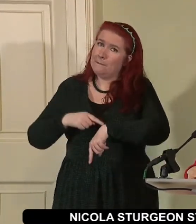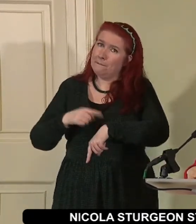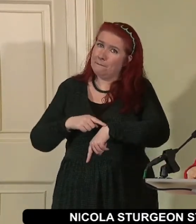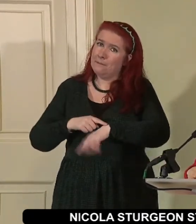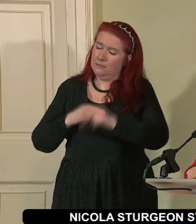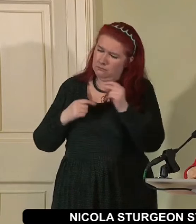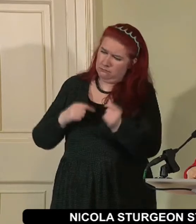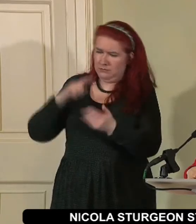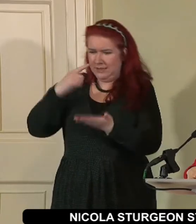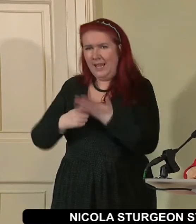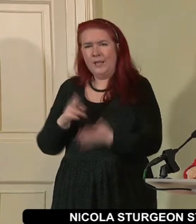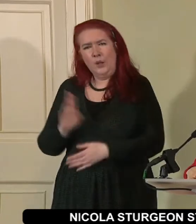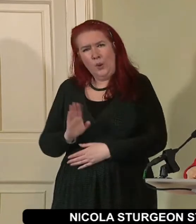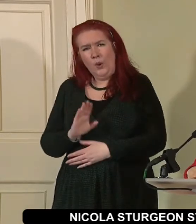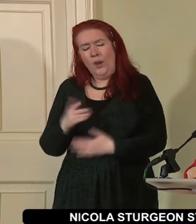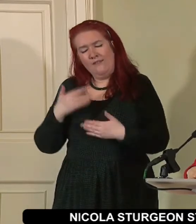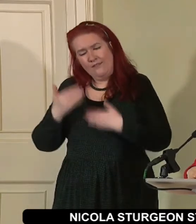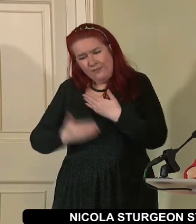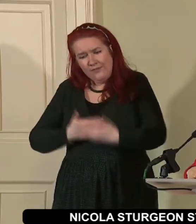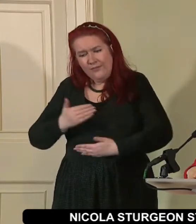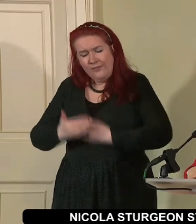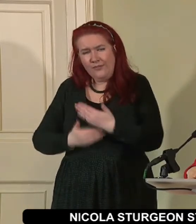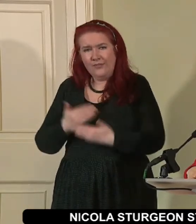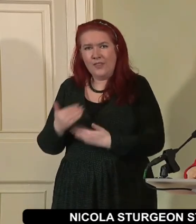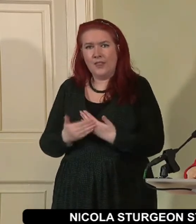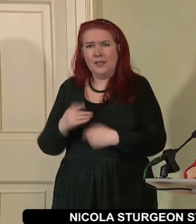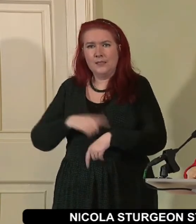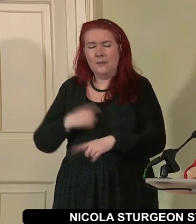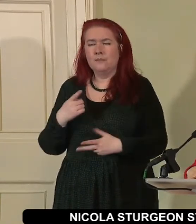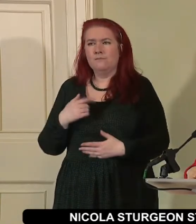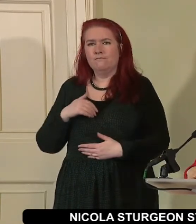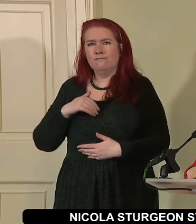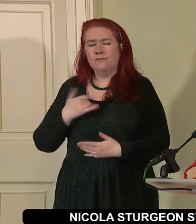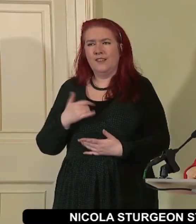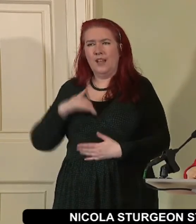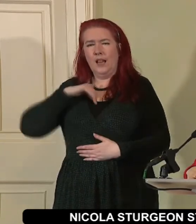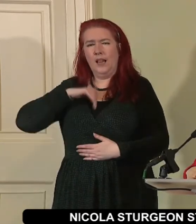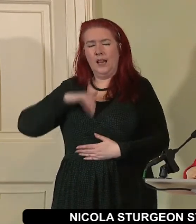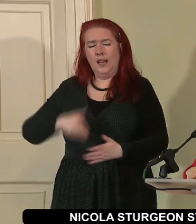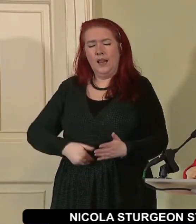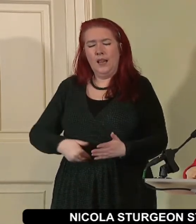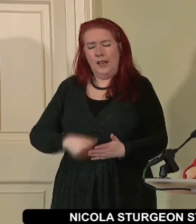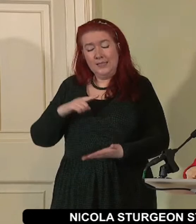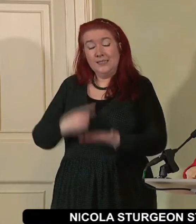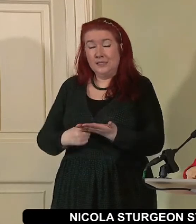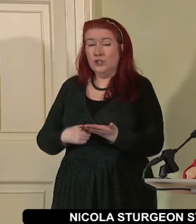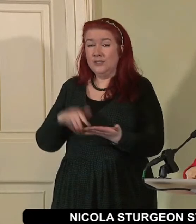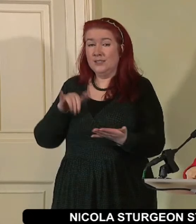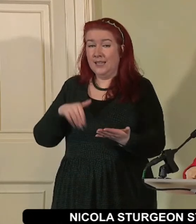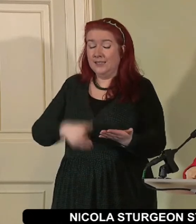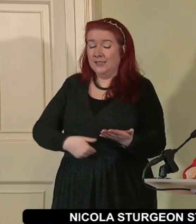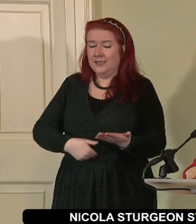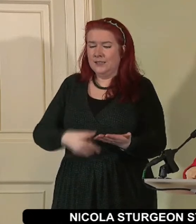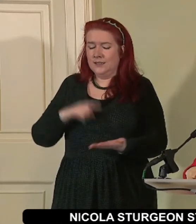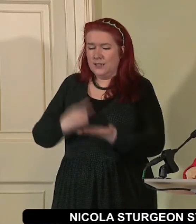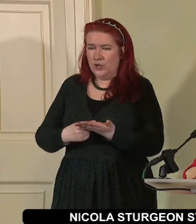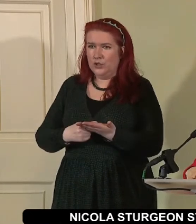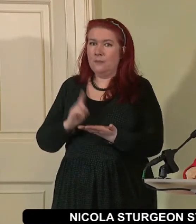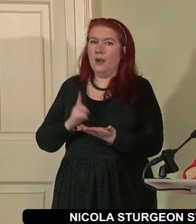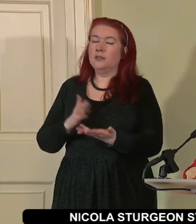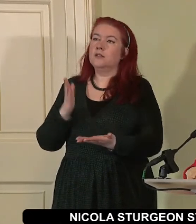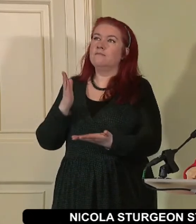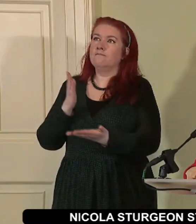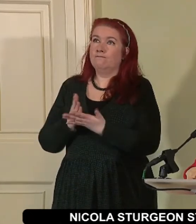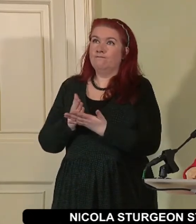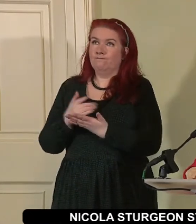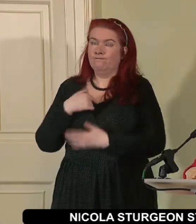to between the point where probably deep down inside you've made a decision and being able to actually admit